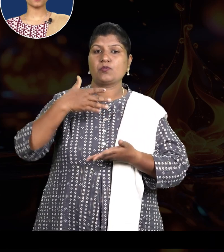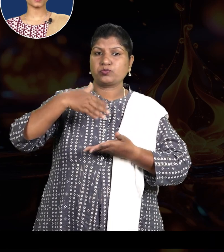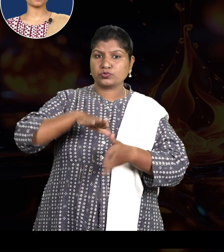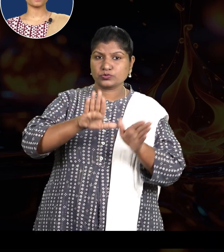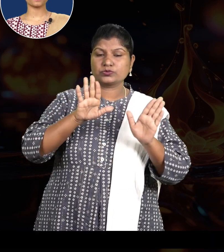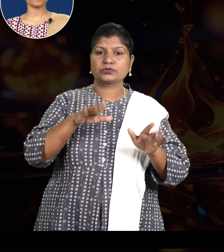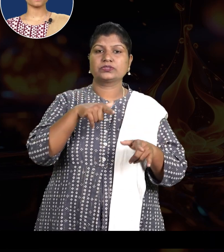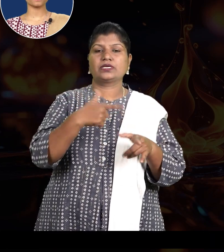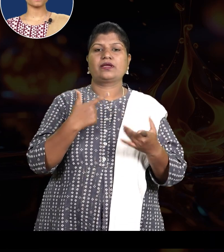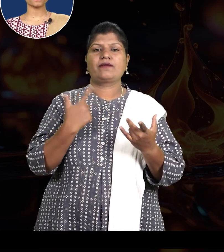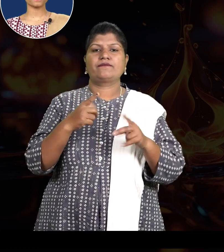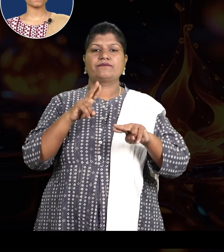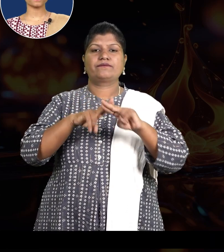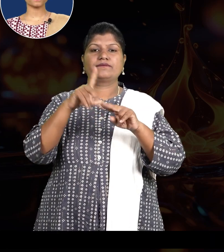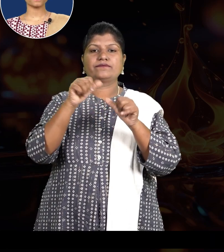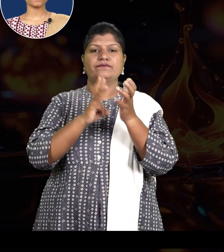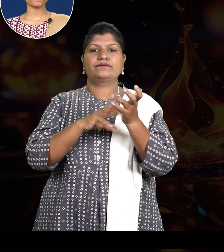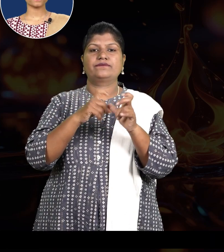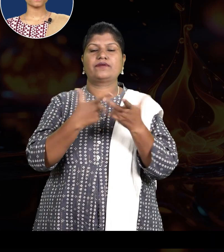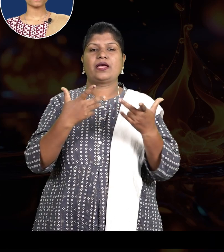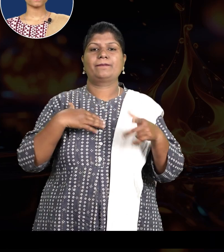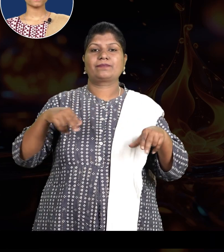the flame.